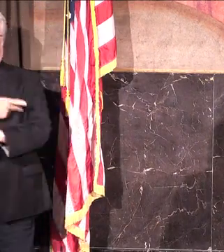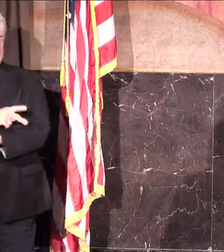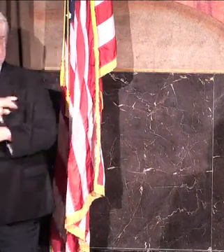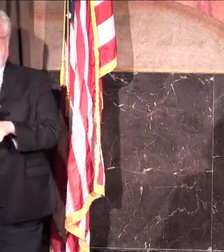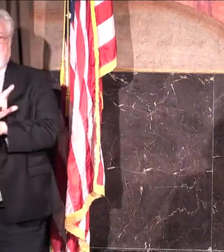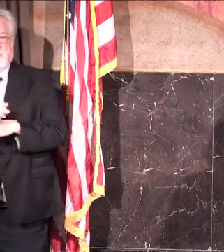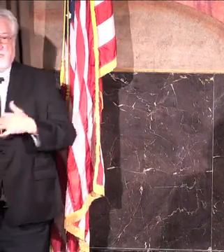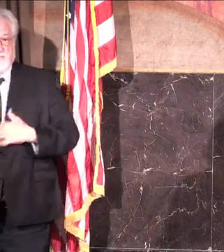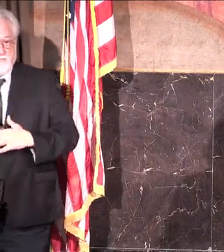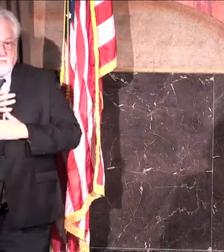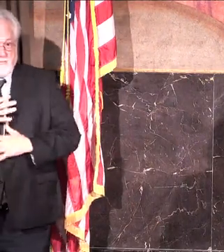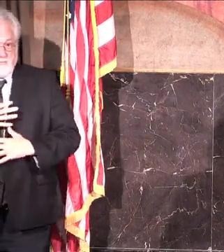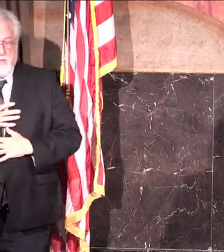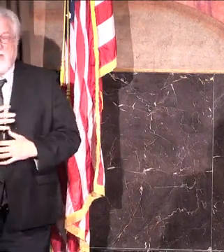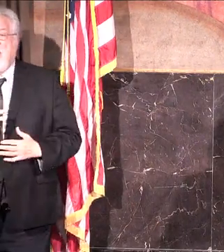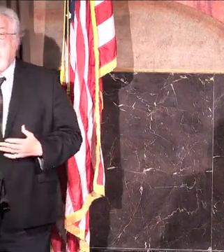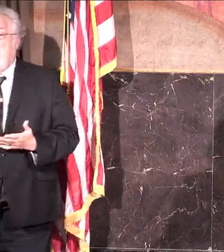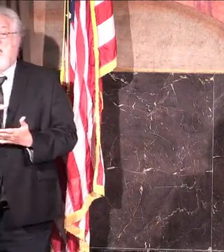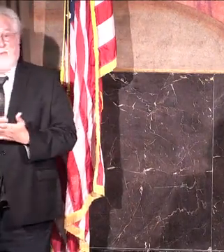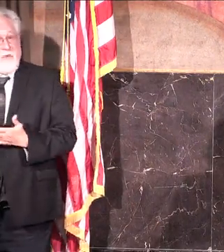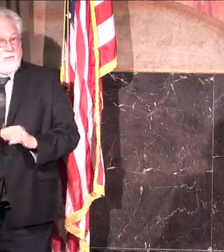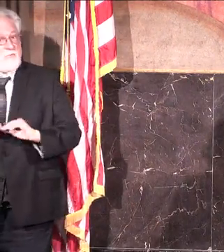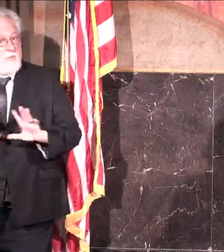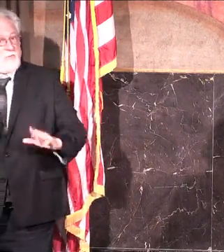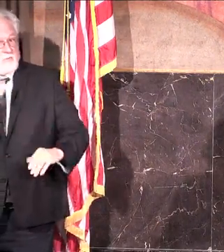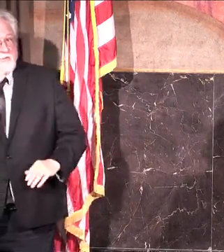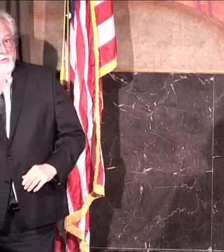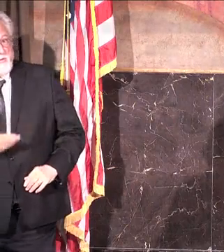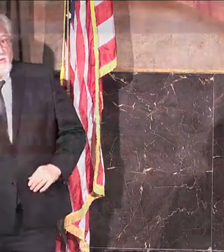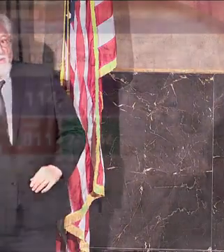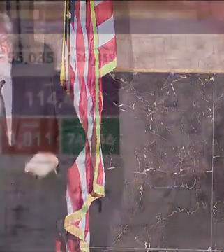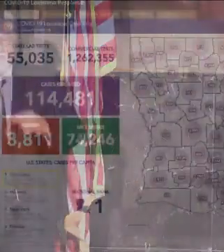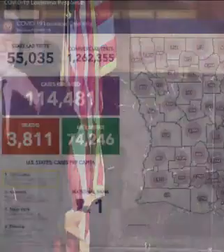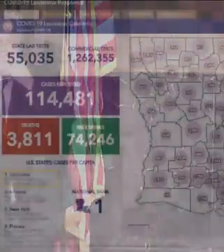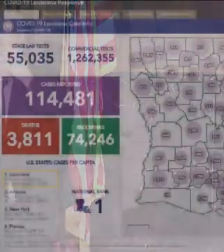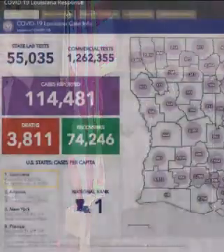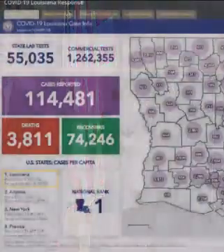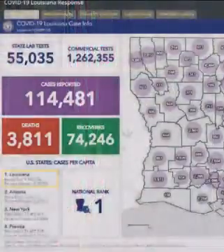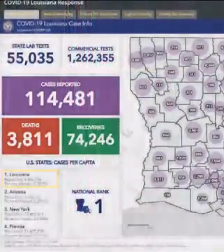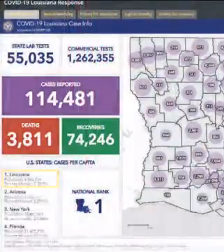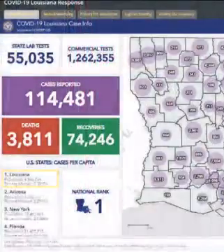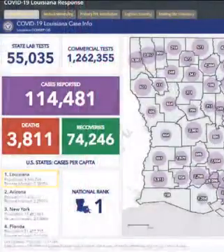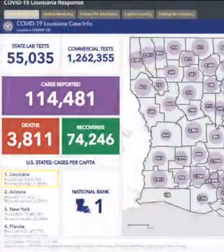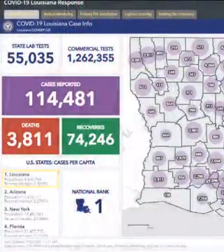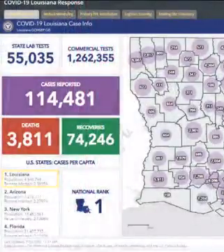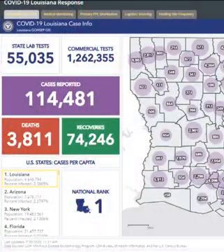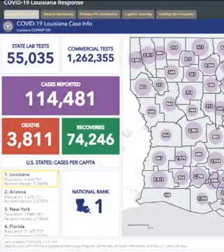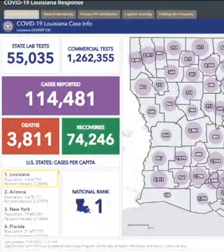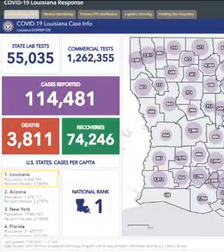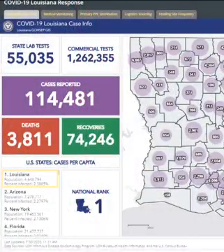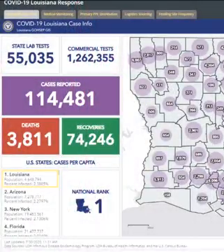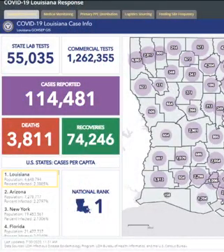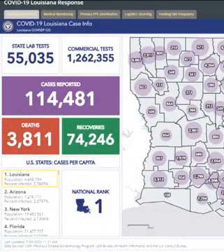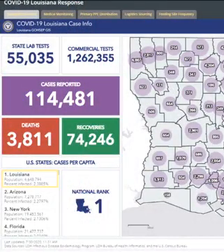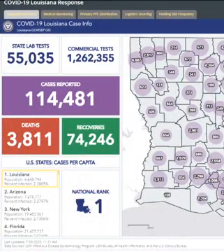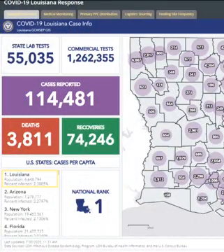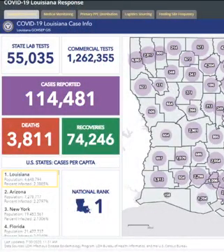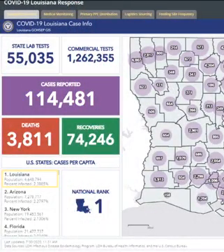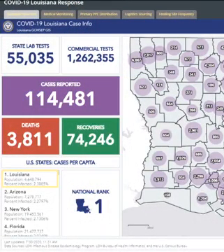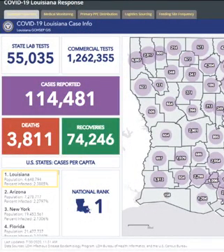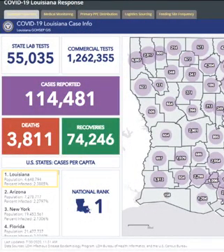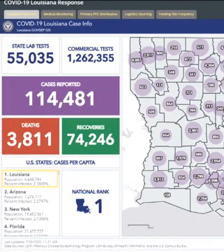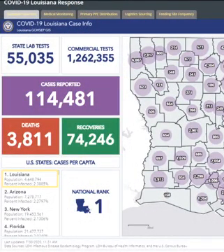ventilators. And that's obviously a good thing. Of course, we really need to see this continue